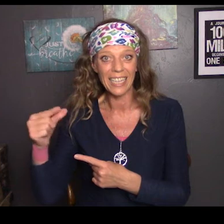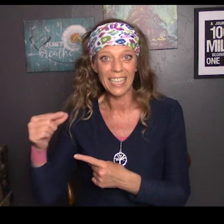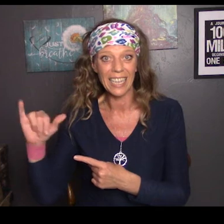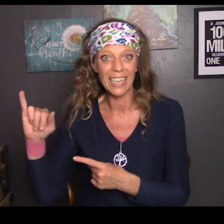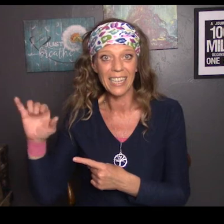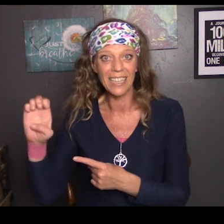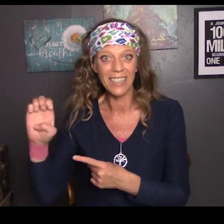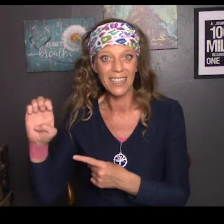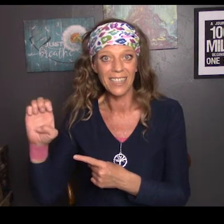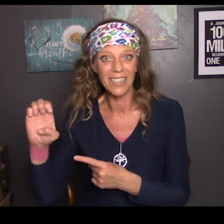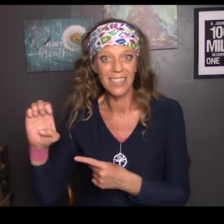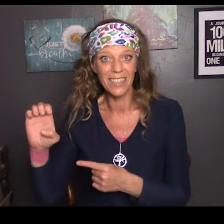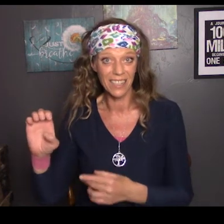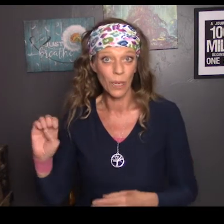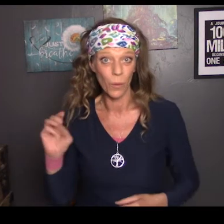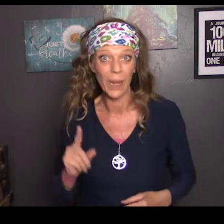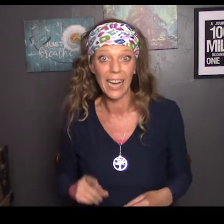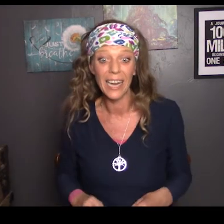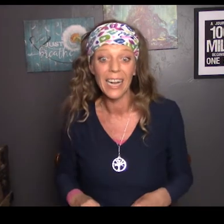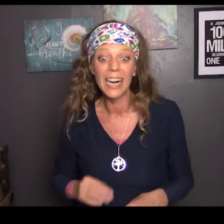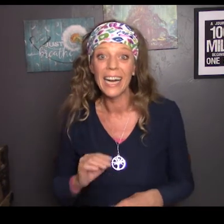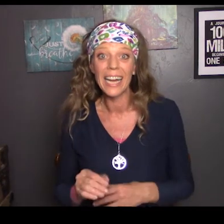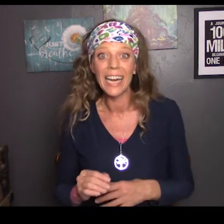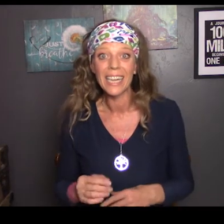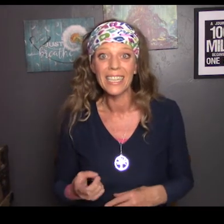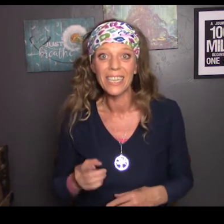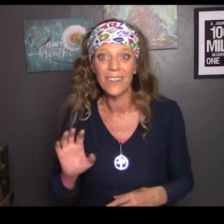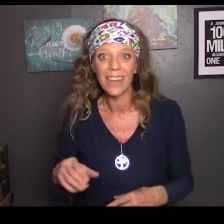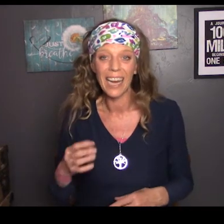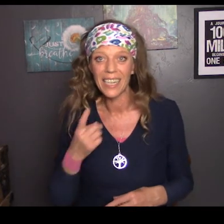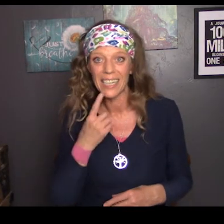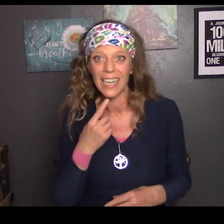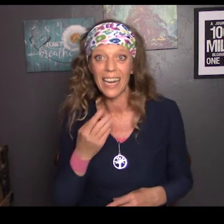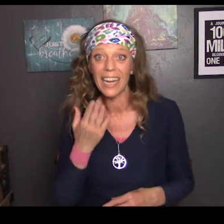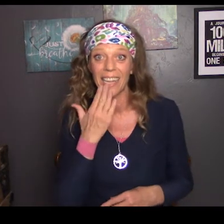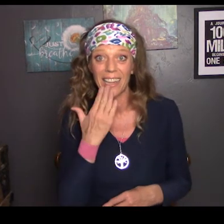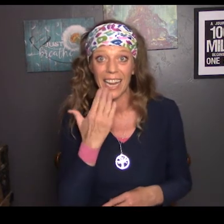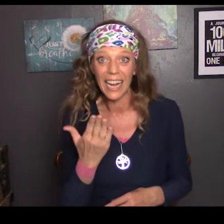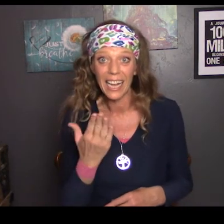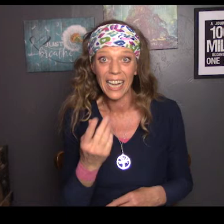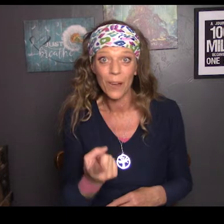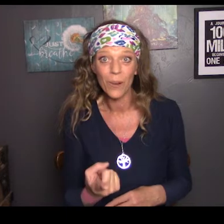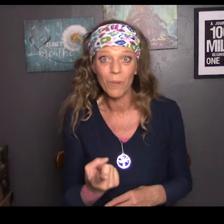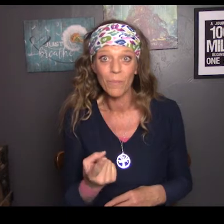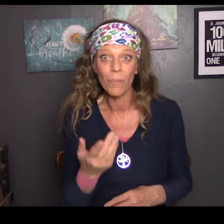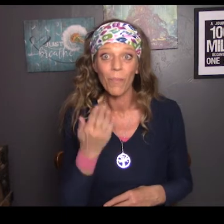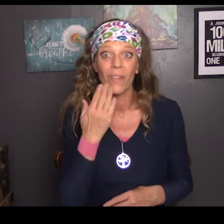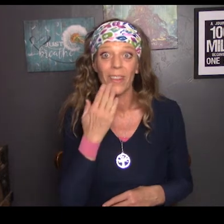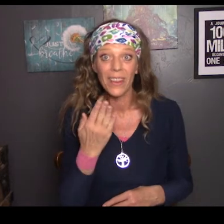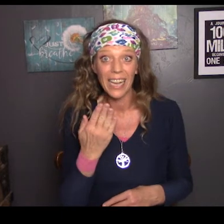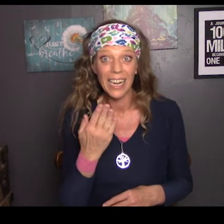Angie. Okay? Next you can say thank you,